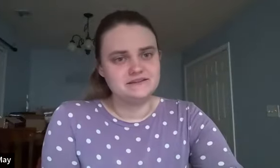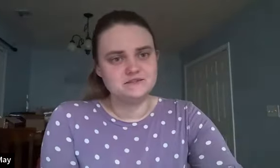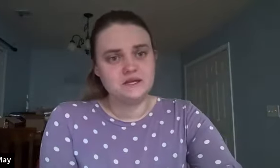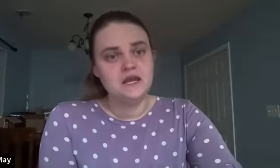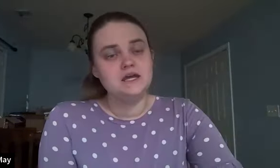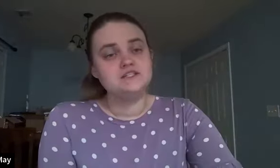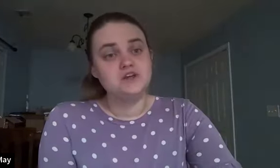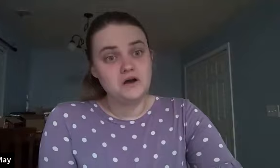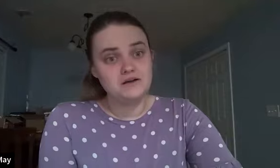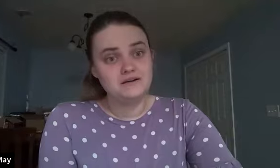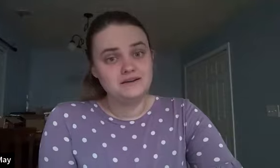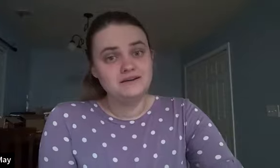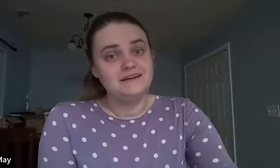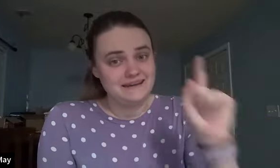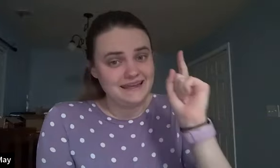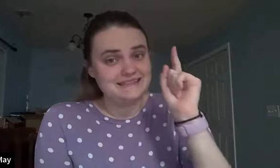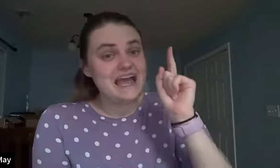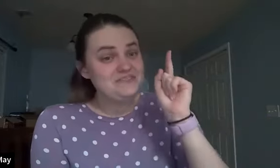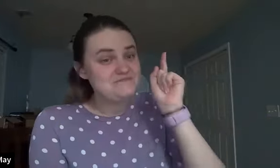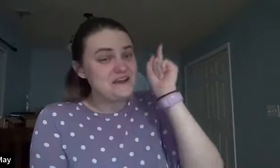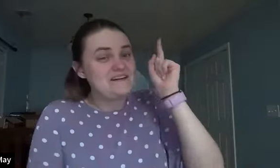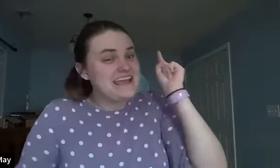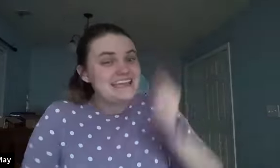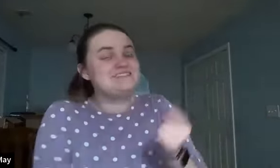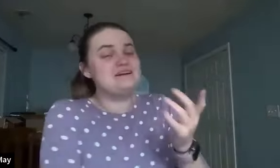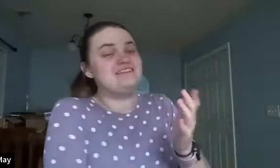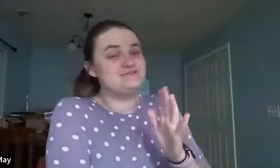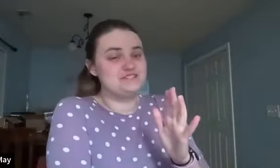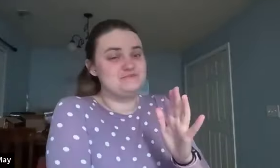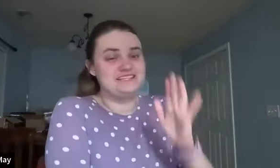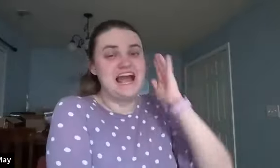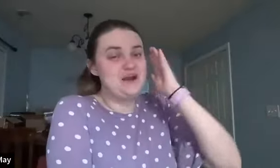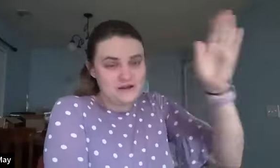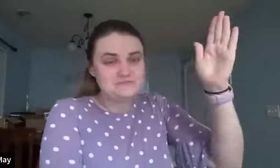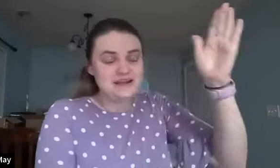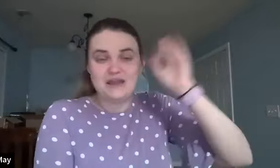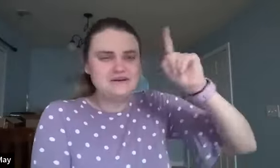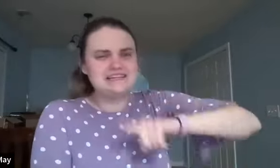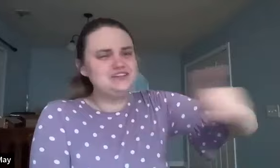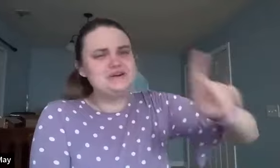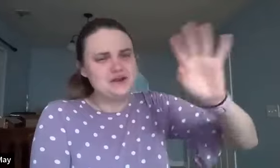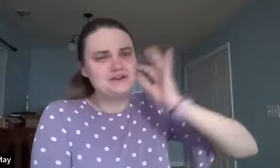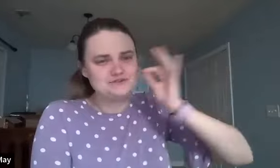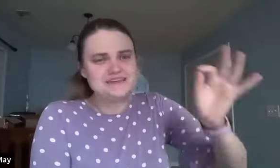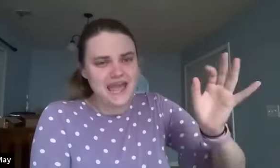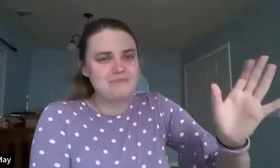this one. Dog. It's at the very end of my list for some reason. I always say, you know what? No, it goes with cat, but